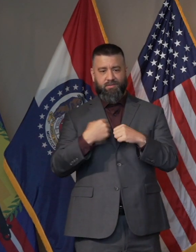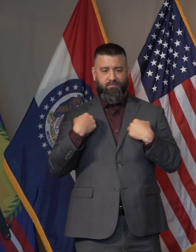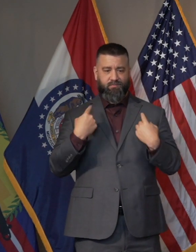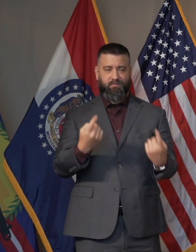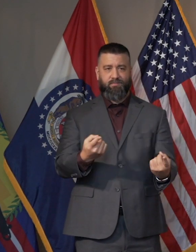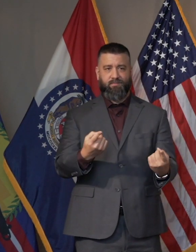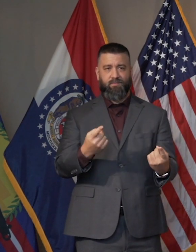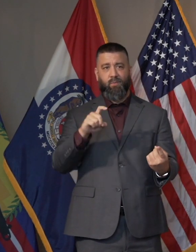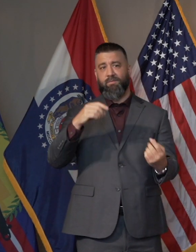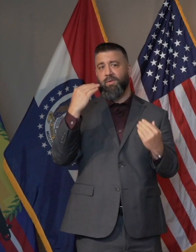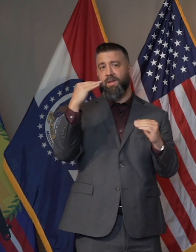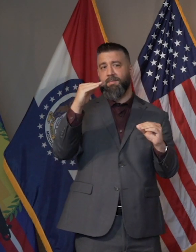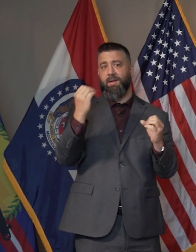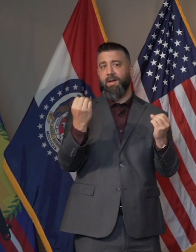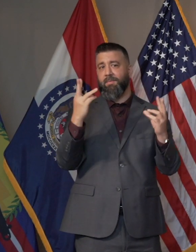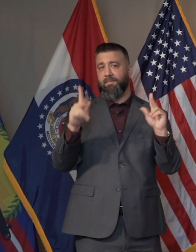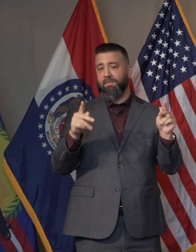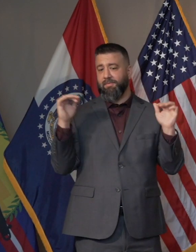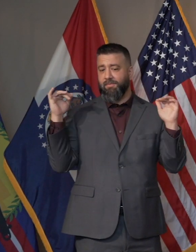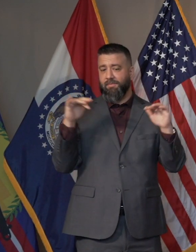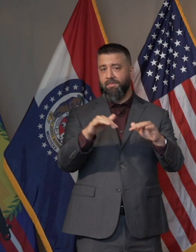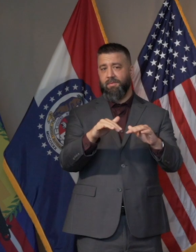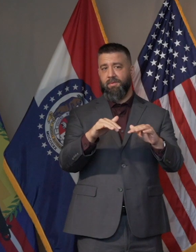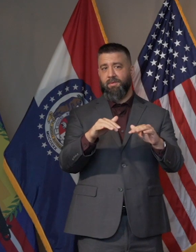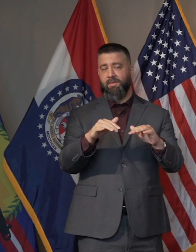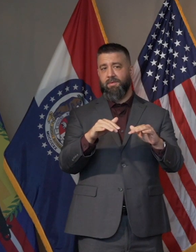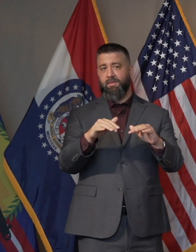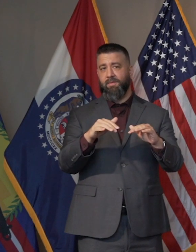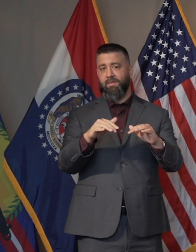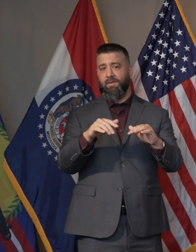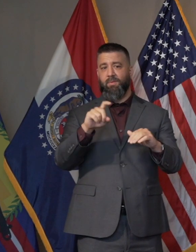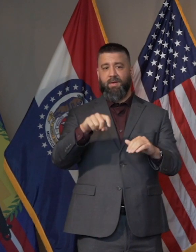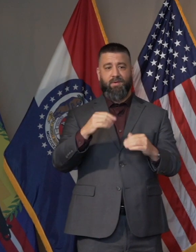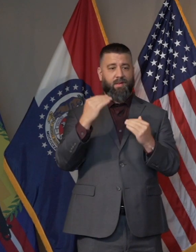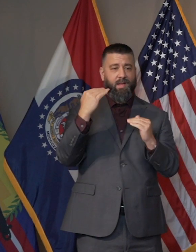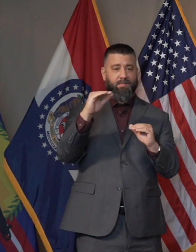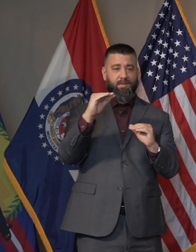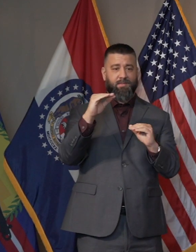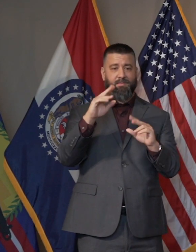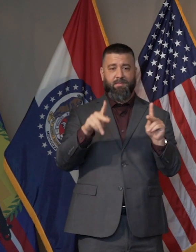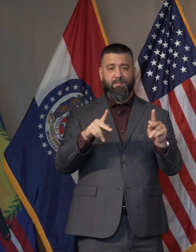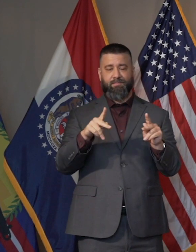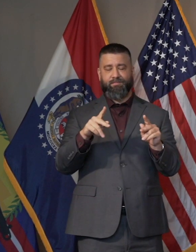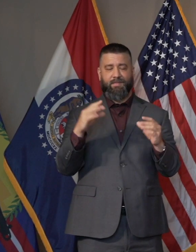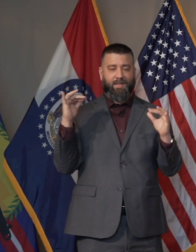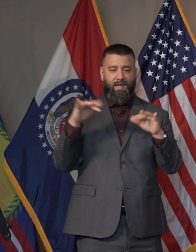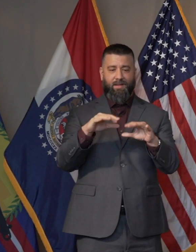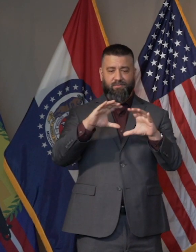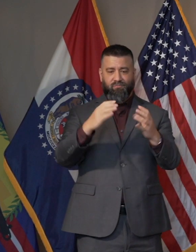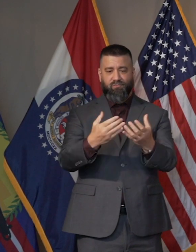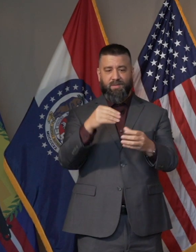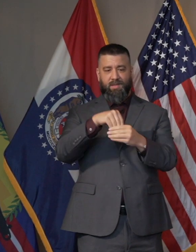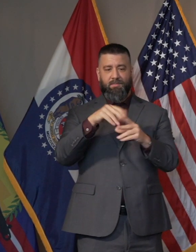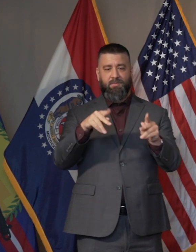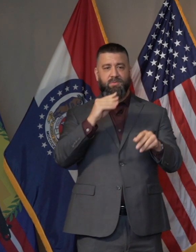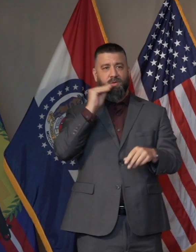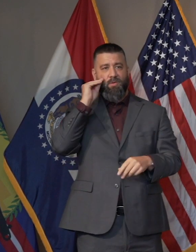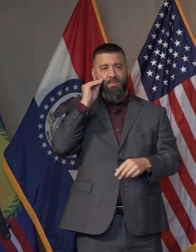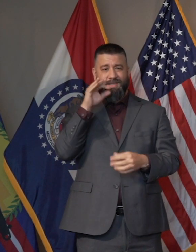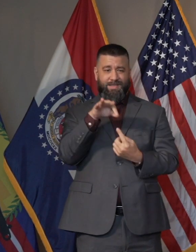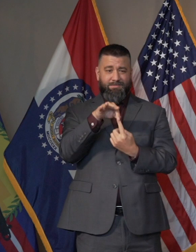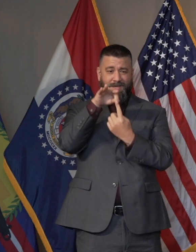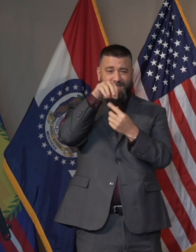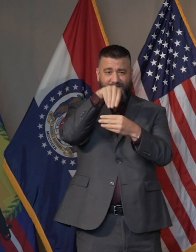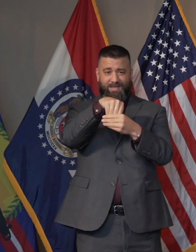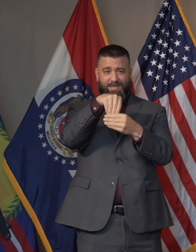our gatherings, and we have to limit gatherings in people's homes, especially in people's homes indoors,